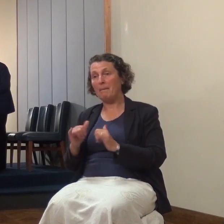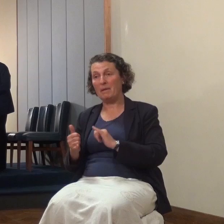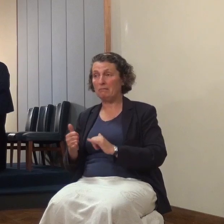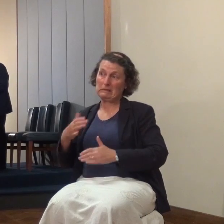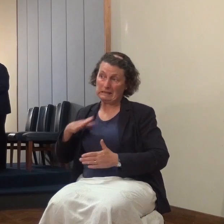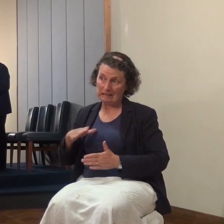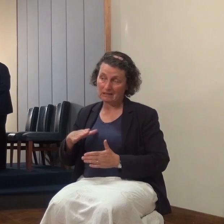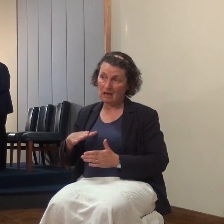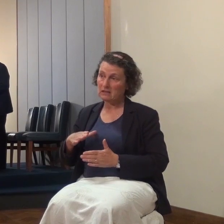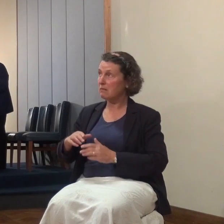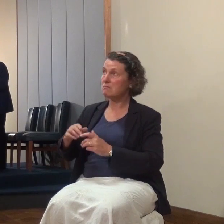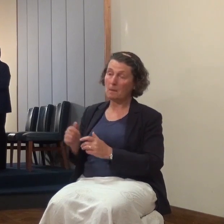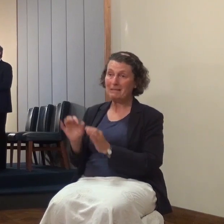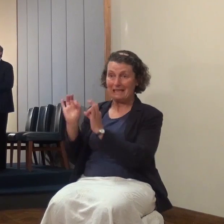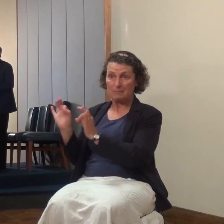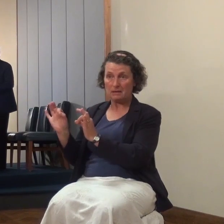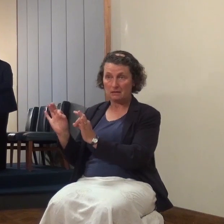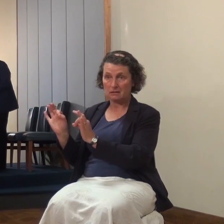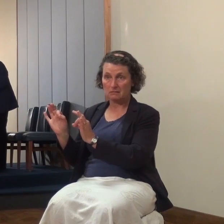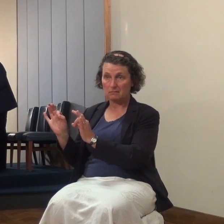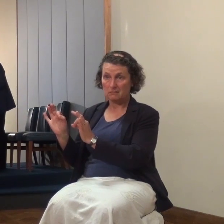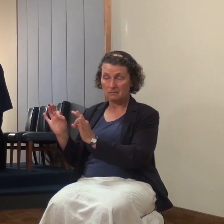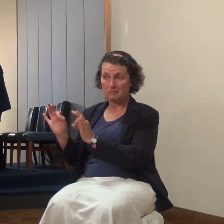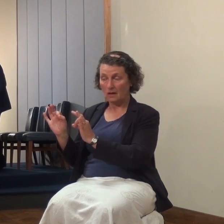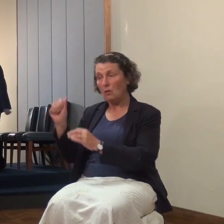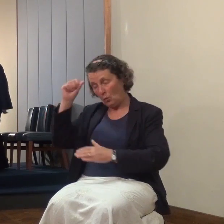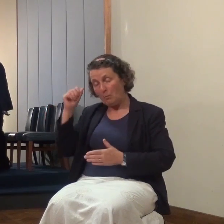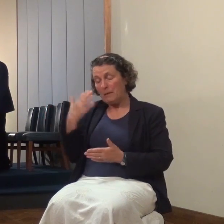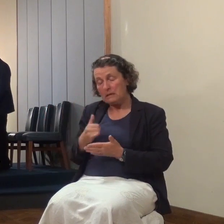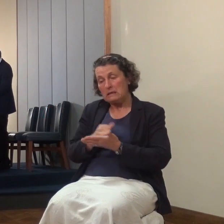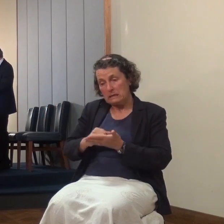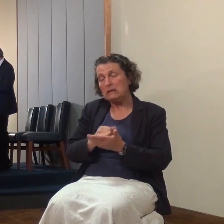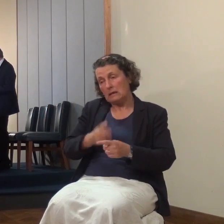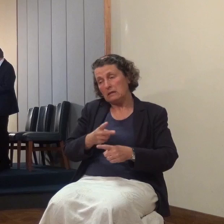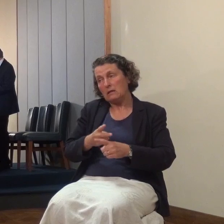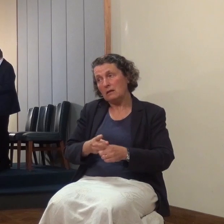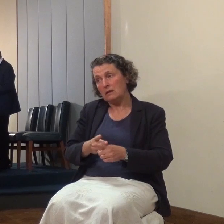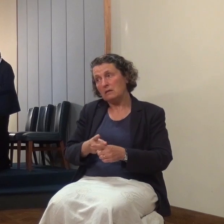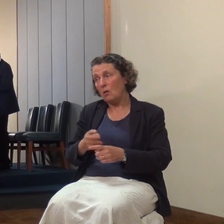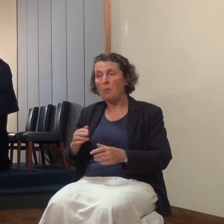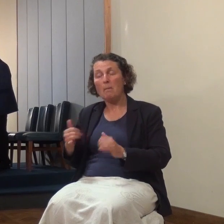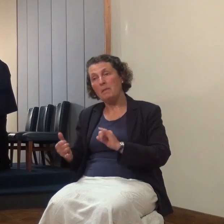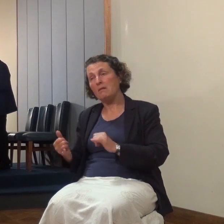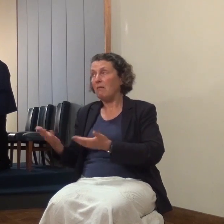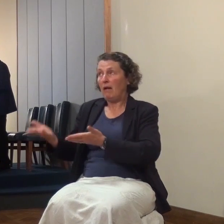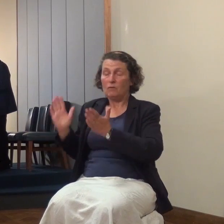so we can imagine that the Lord is totally justified in maintaining us in this state for time immemorial.